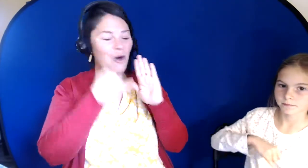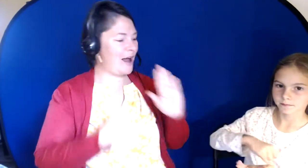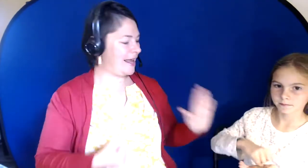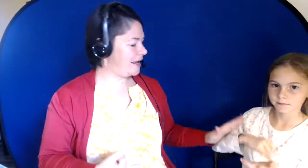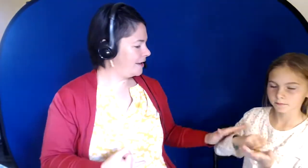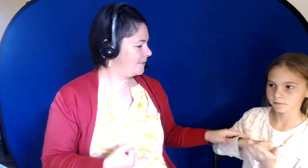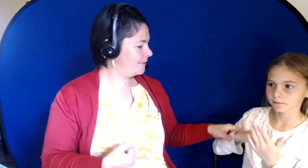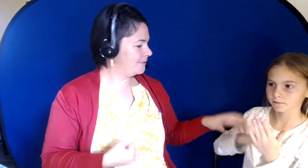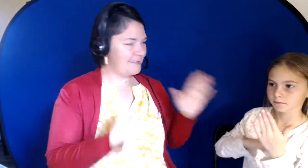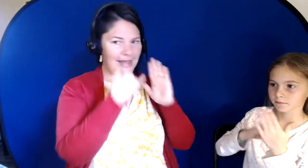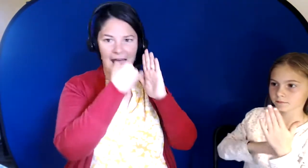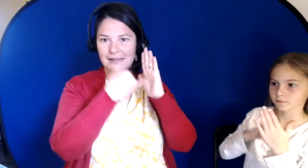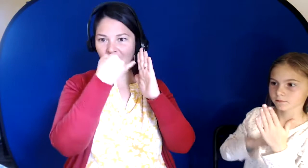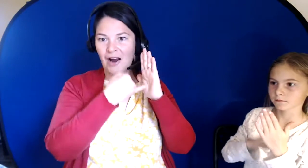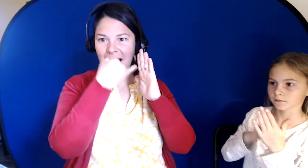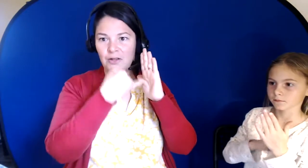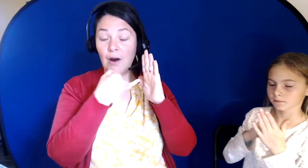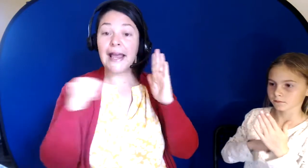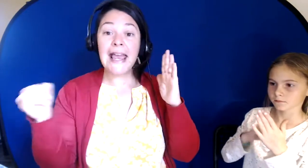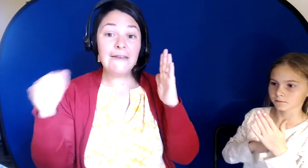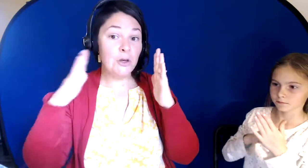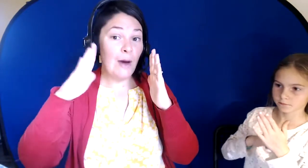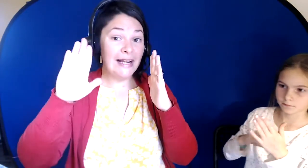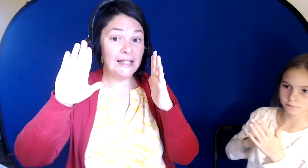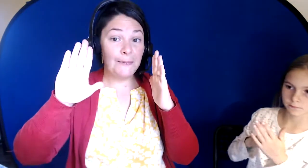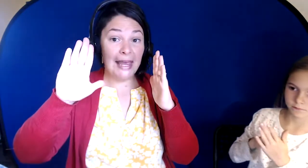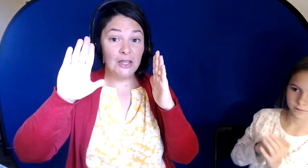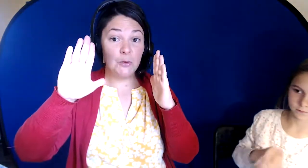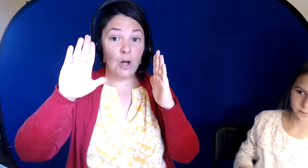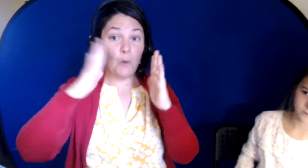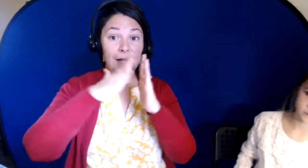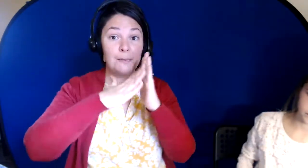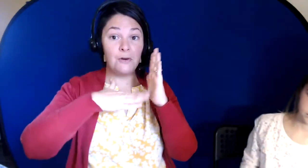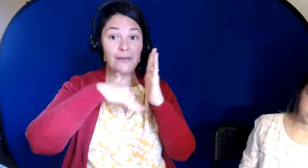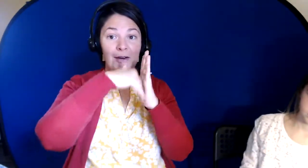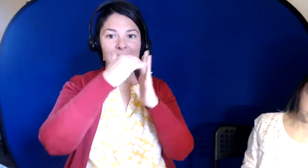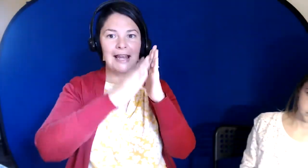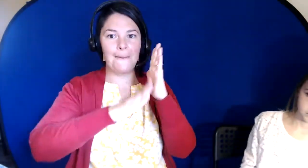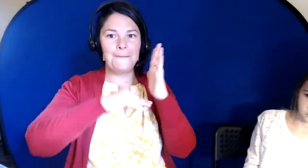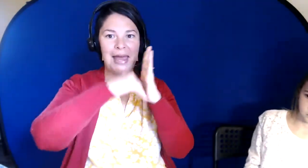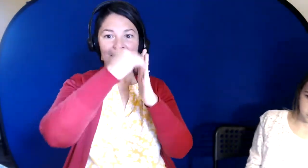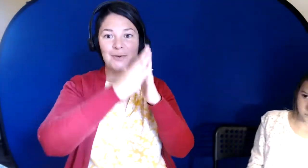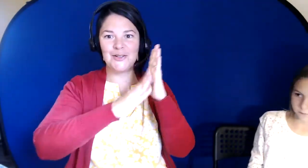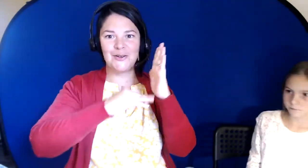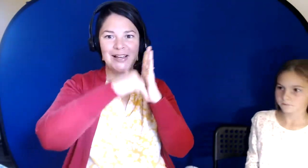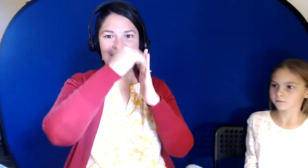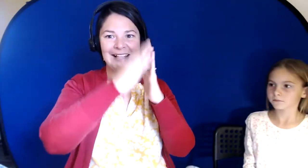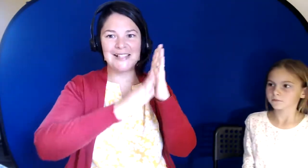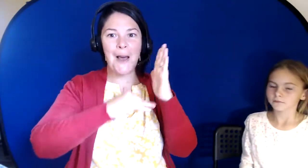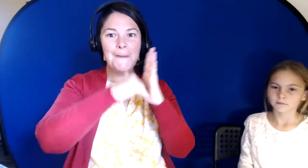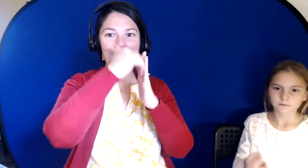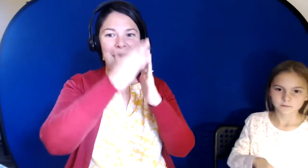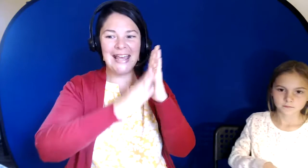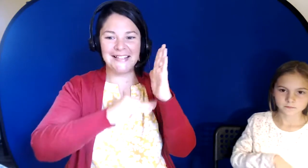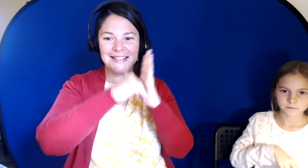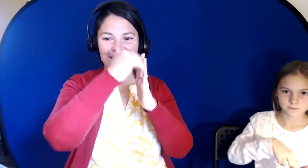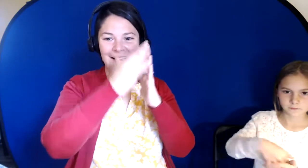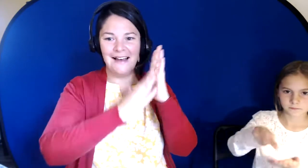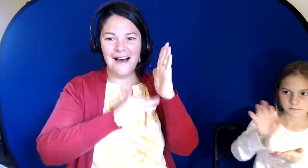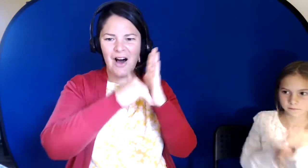Drawing. Yes, art and drawing. If you wanted to paint, you would open up your fingers like a paintbrush going like this. Paint.